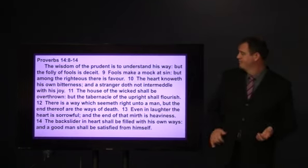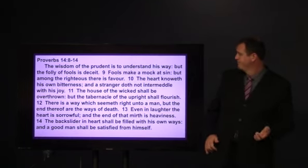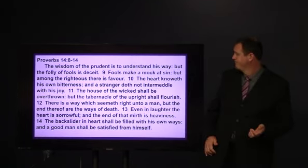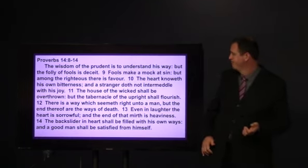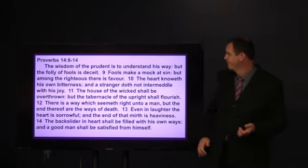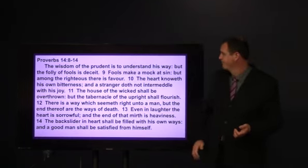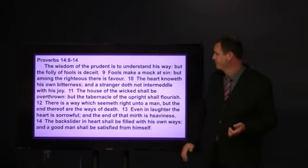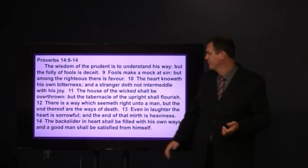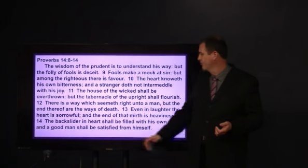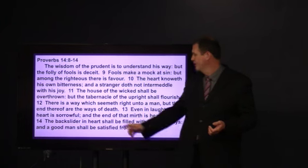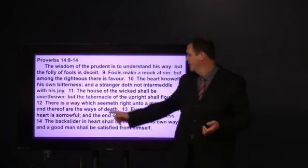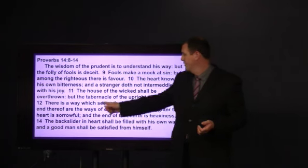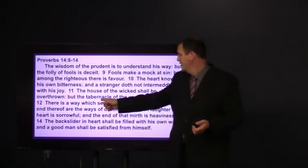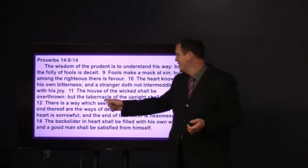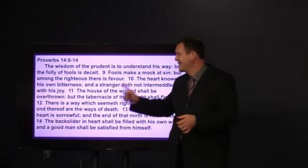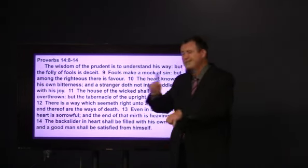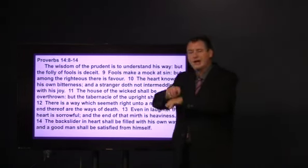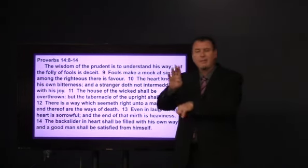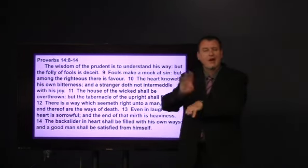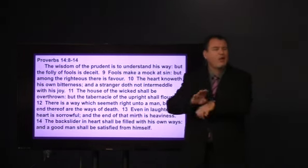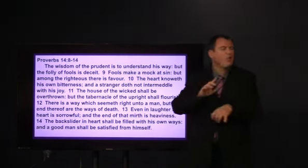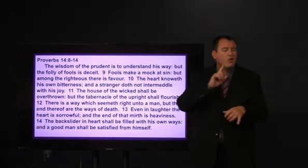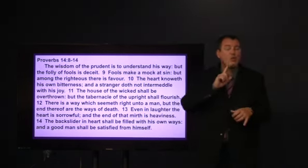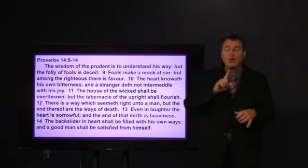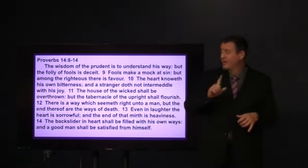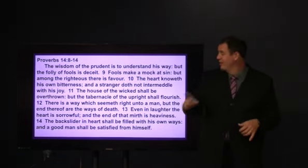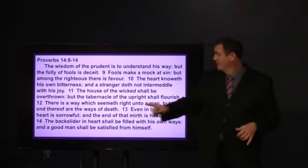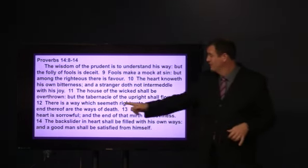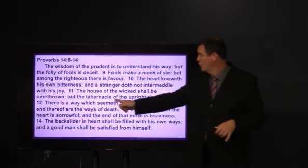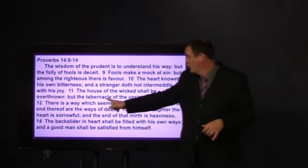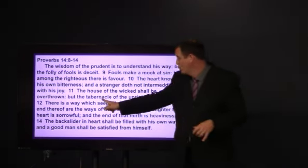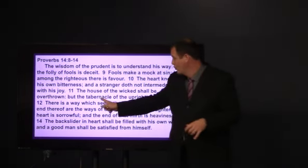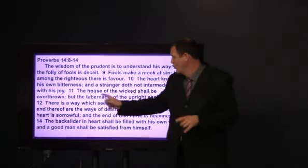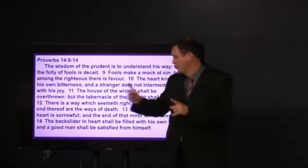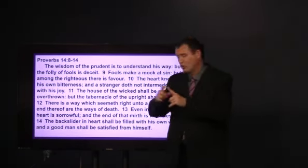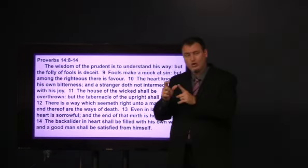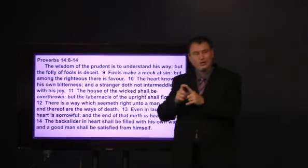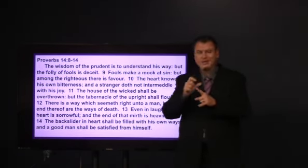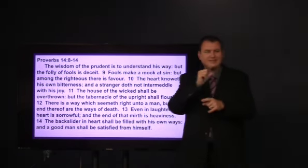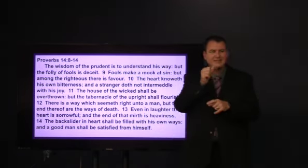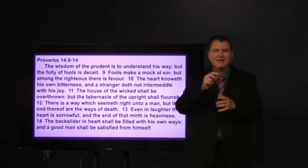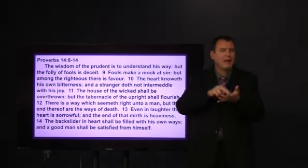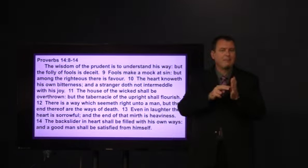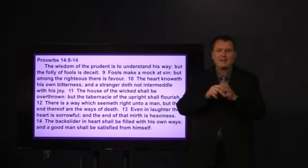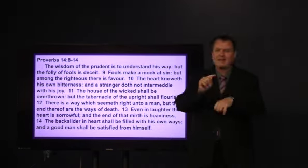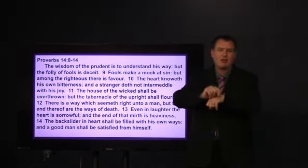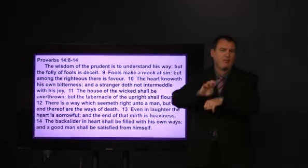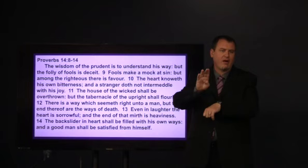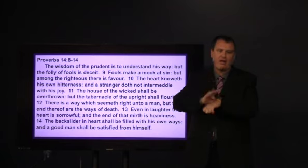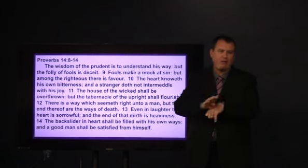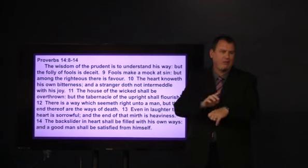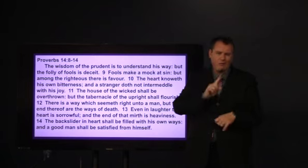So think about that. The tabernacle, but the tabernacle, and this word doesn't